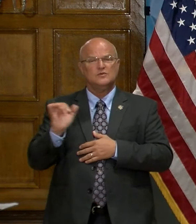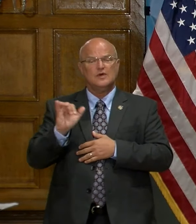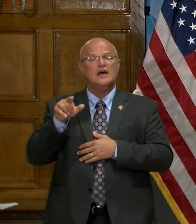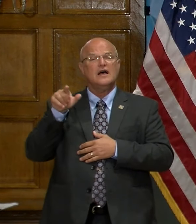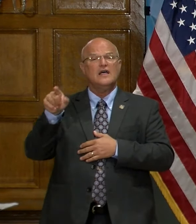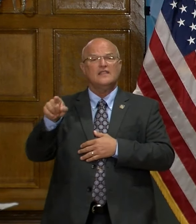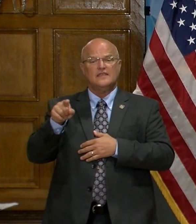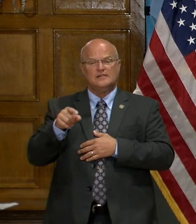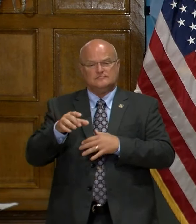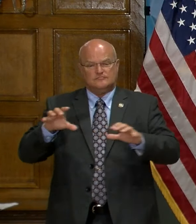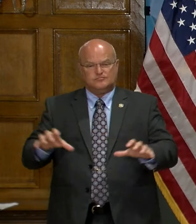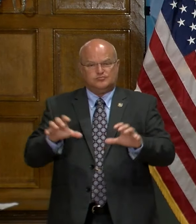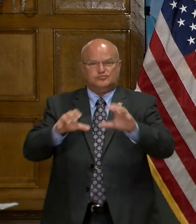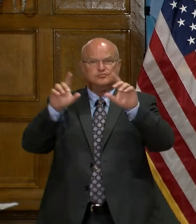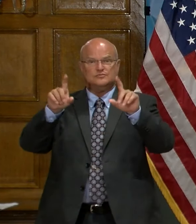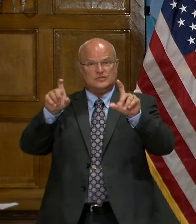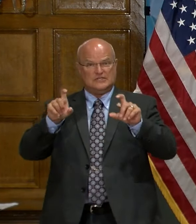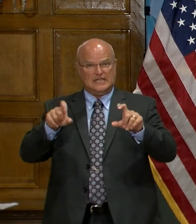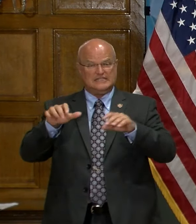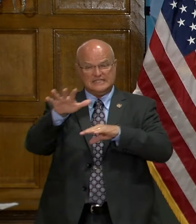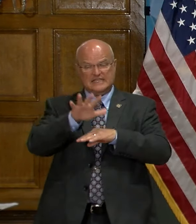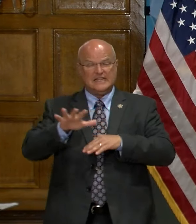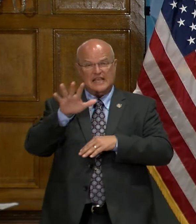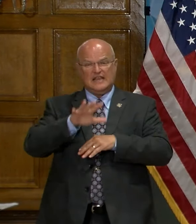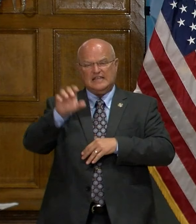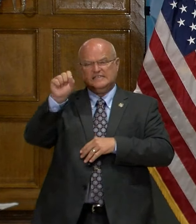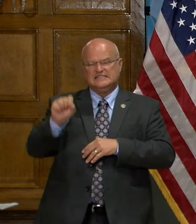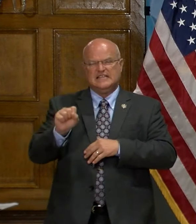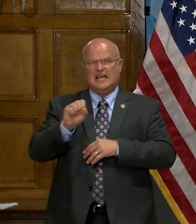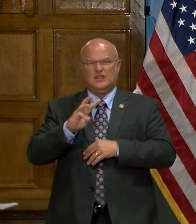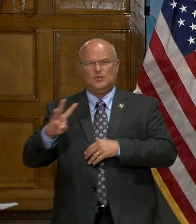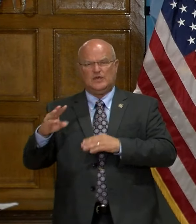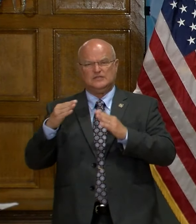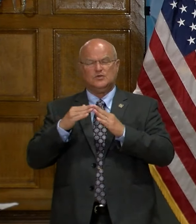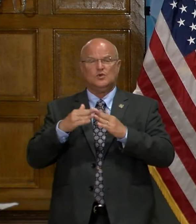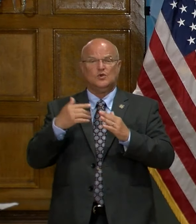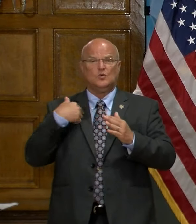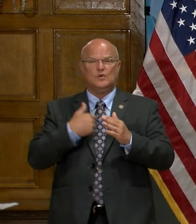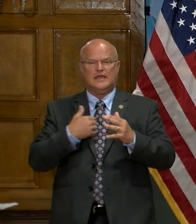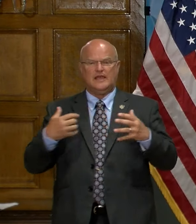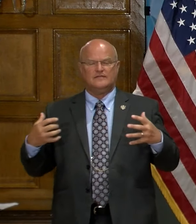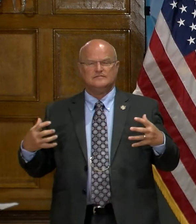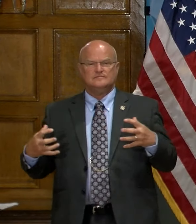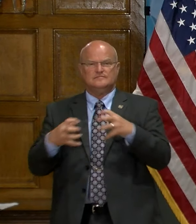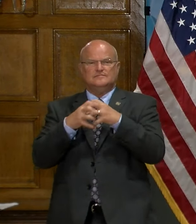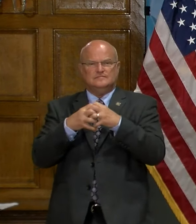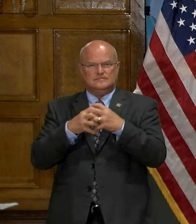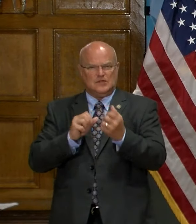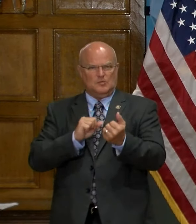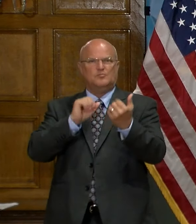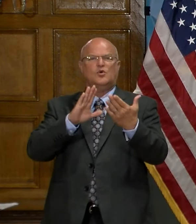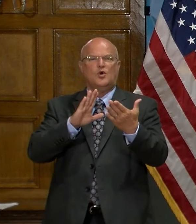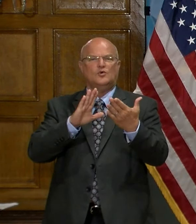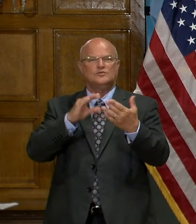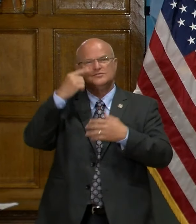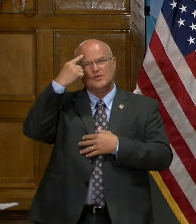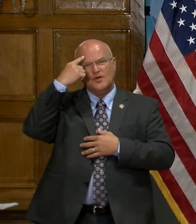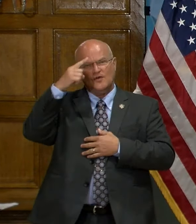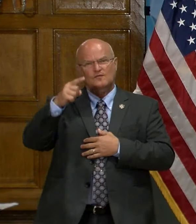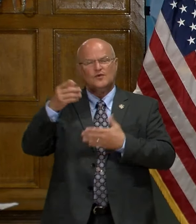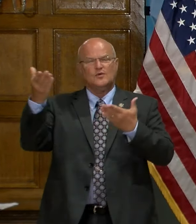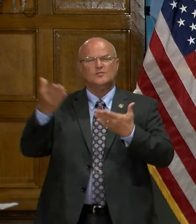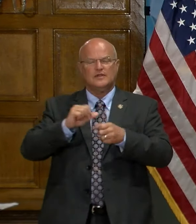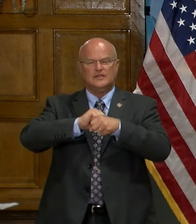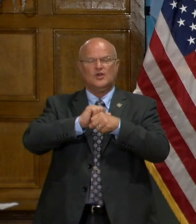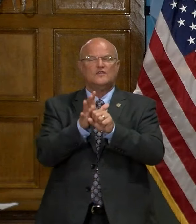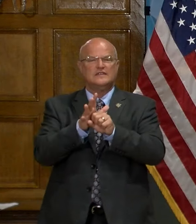They are ramping up their testing in the southwest corner so that we have a unified approach there to bringing